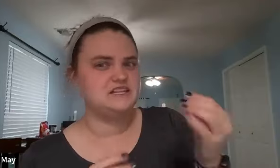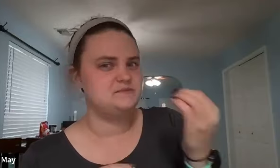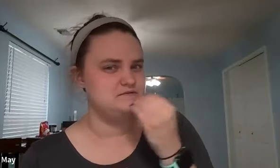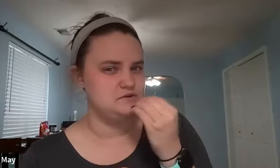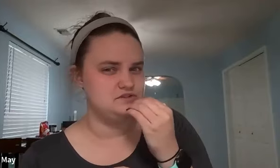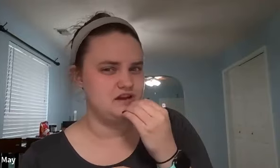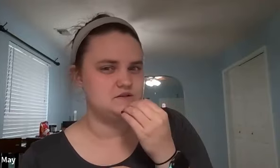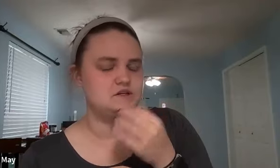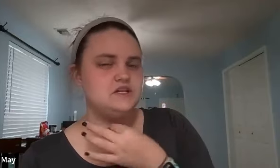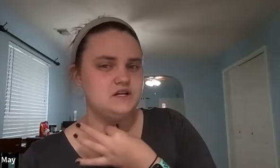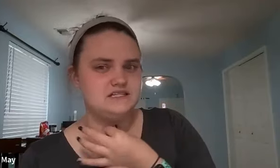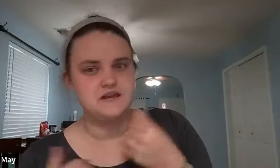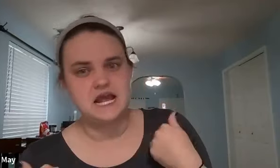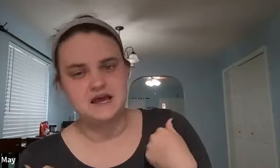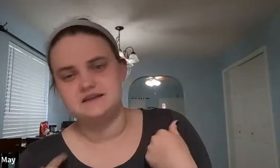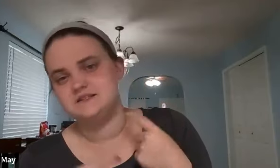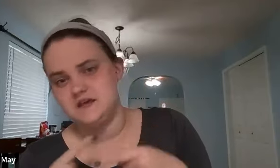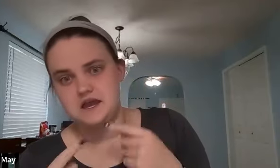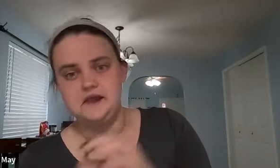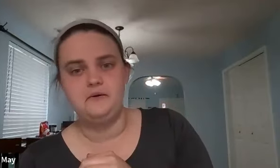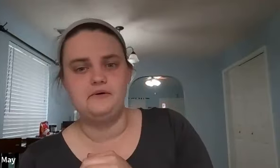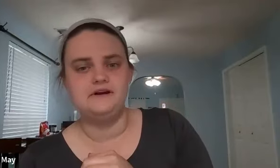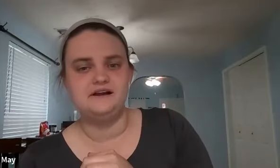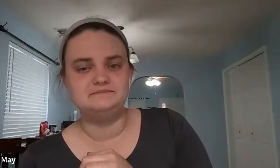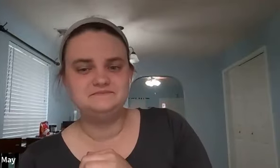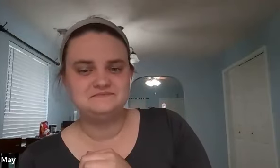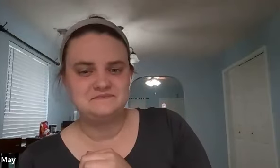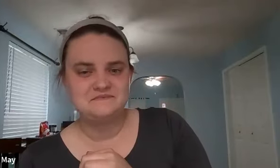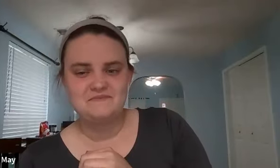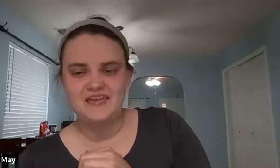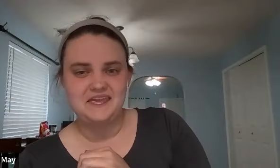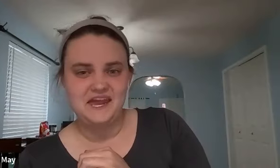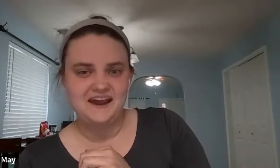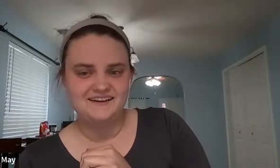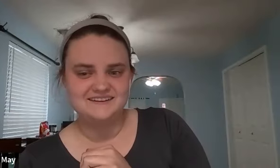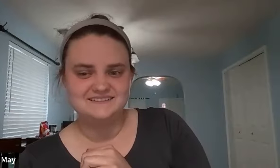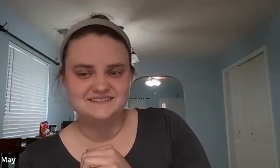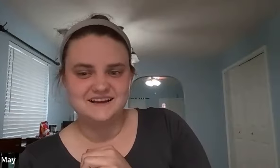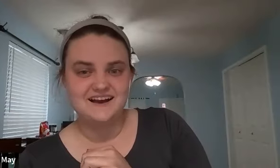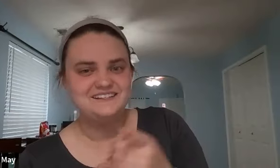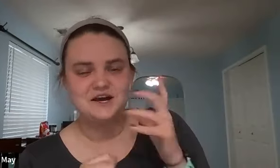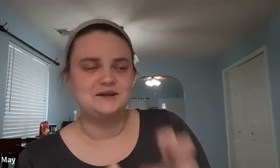types of foods you guys are curious if it has a sign or yeah. Hot dog.